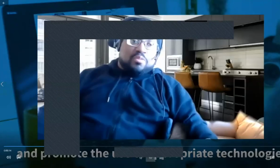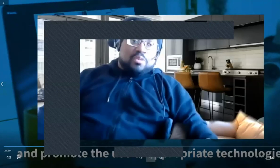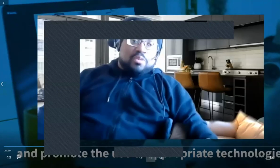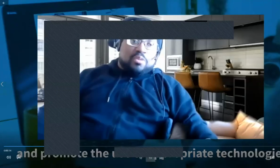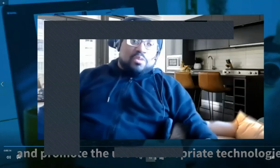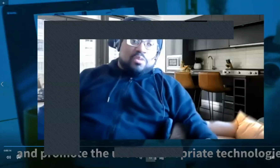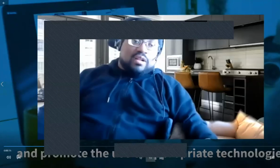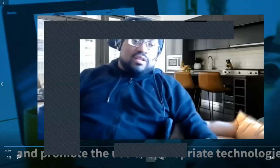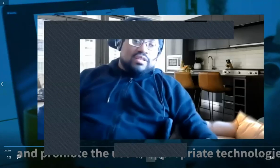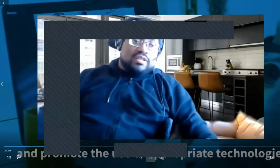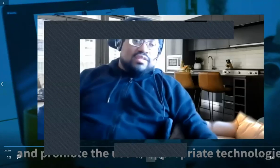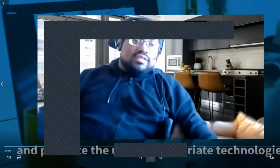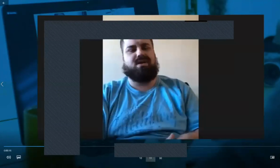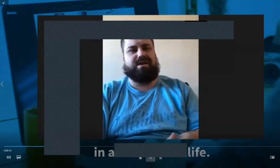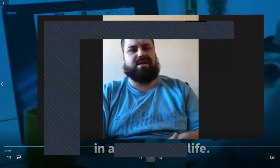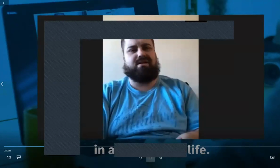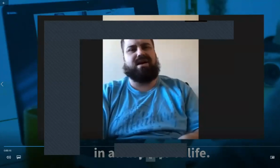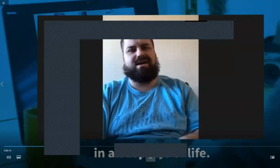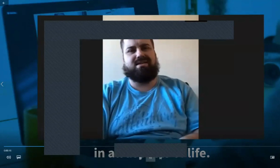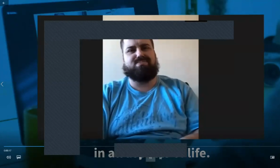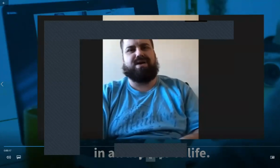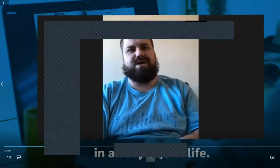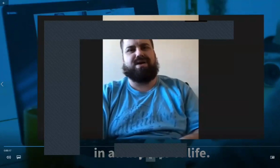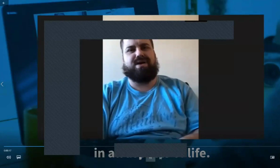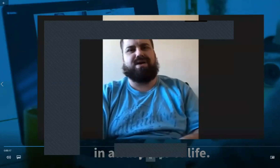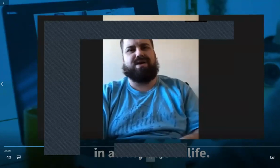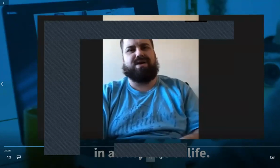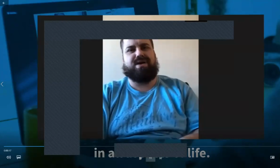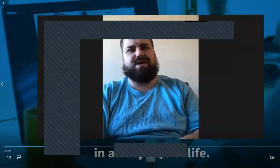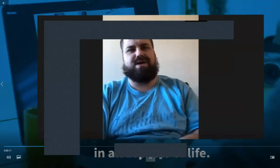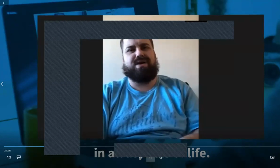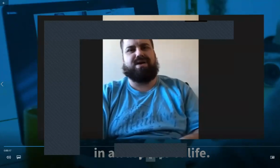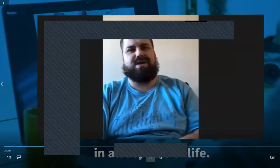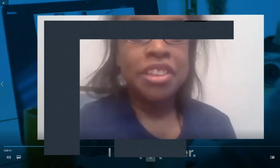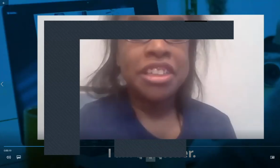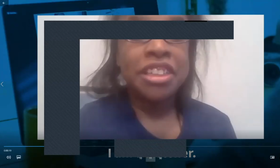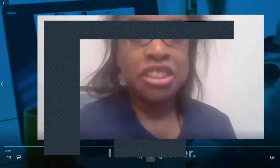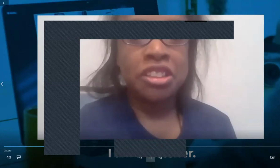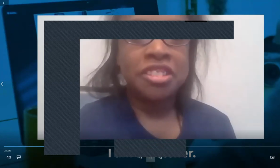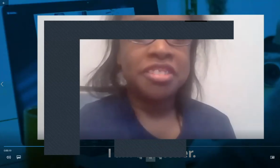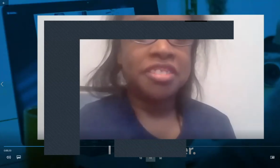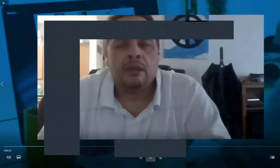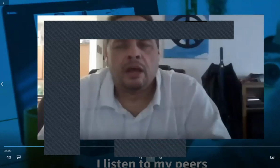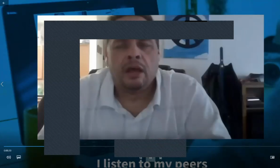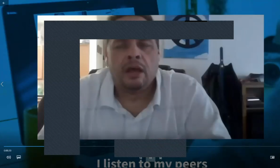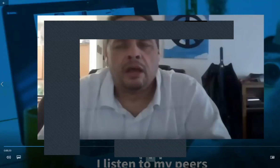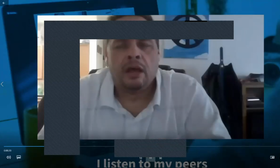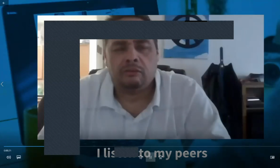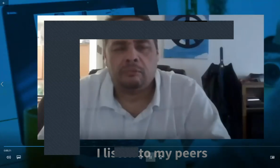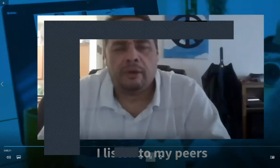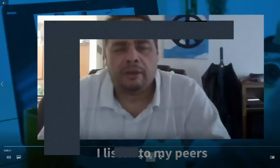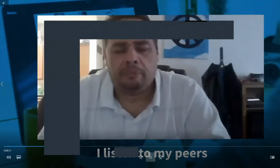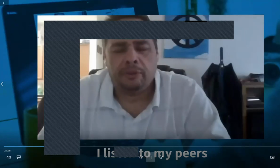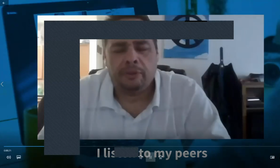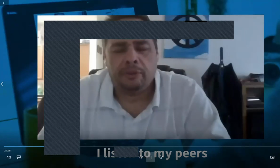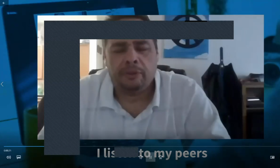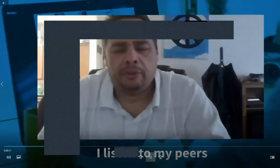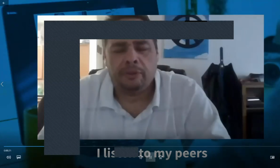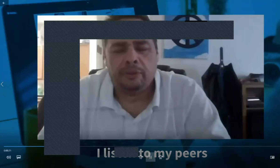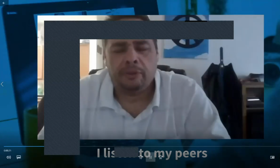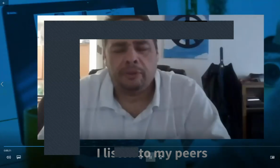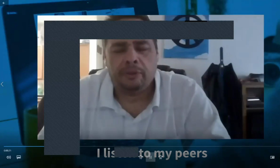use of appropriate technologies in all aspects of life. I'm a listener. I listen to my